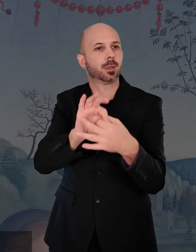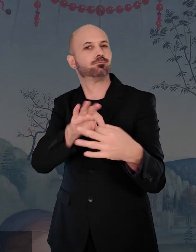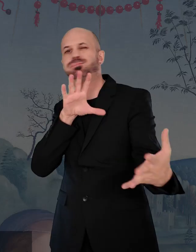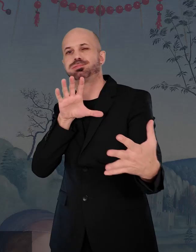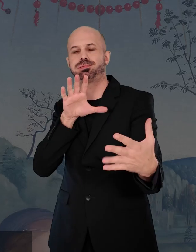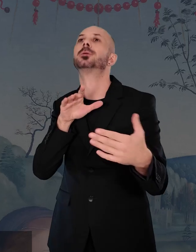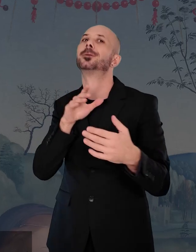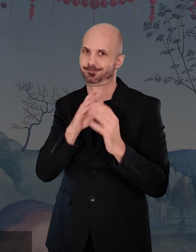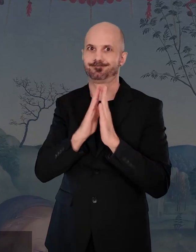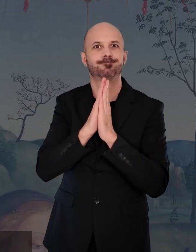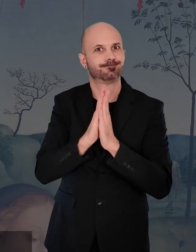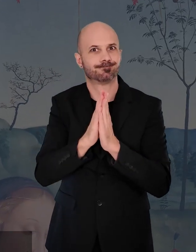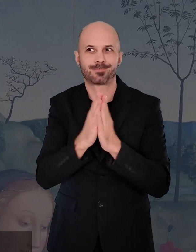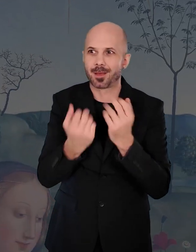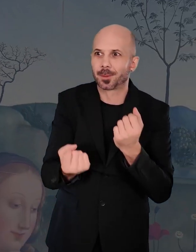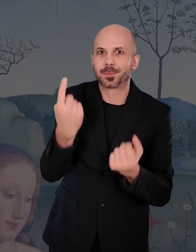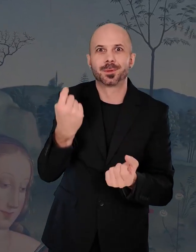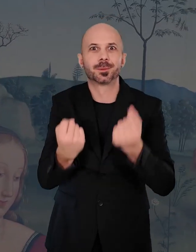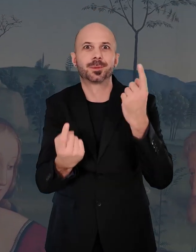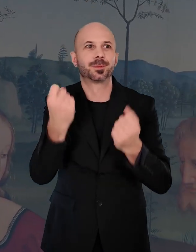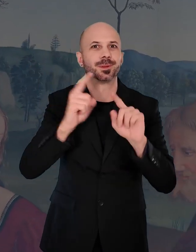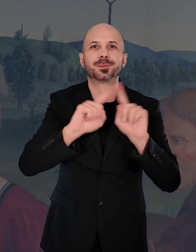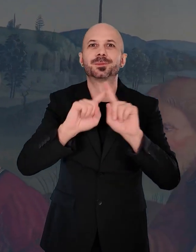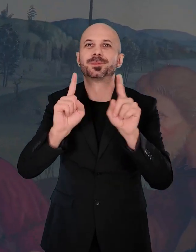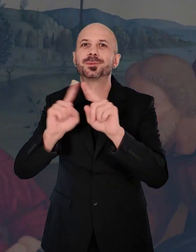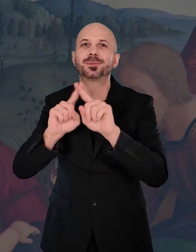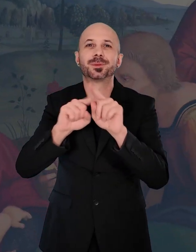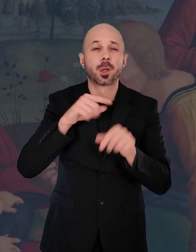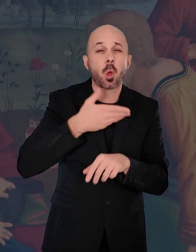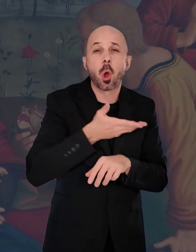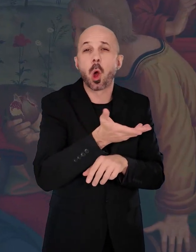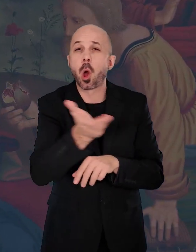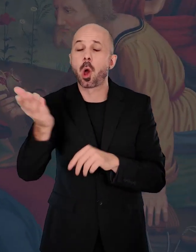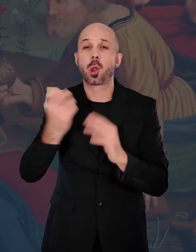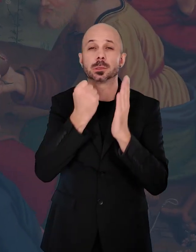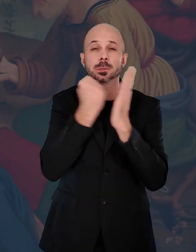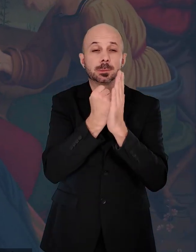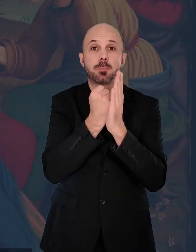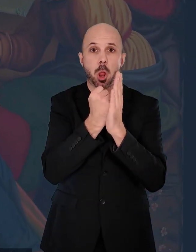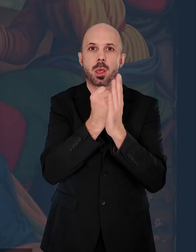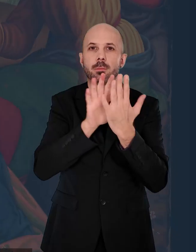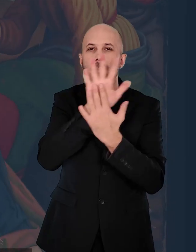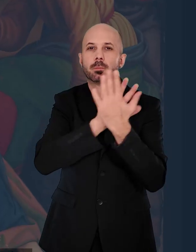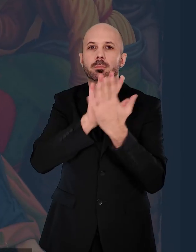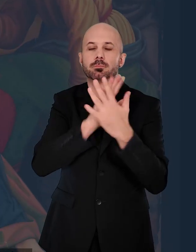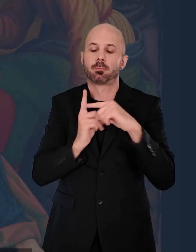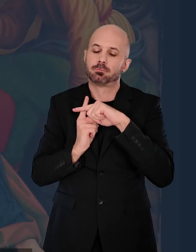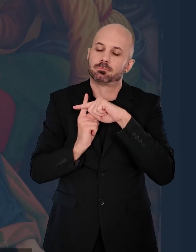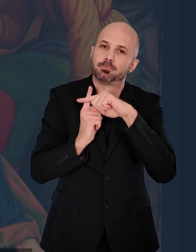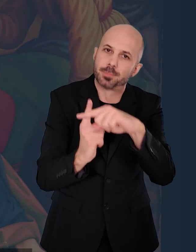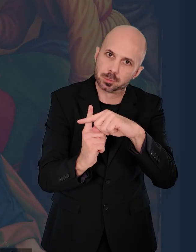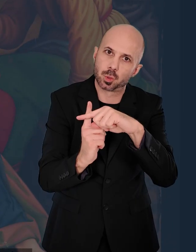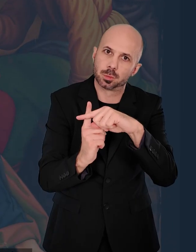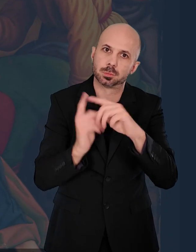small region which the characters are seated is covered with flowers in various species, all alluding to the Passion